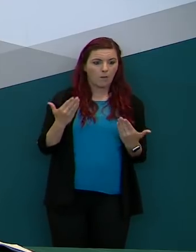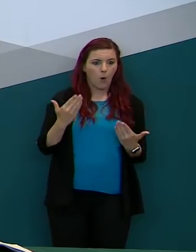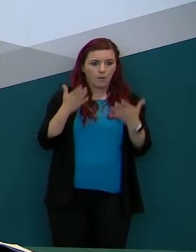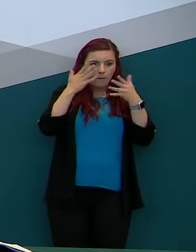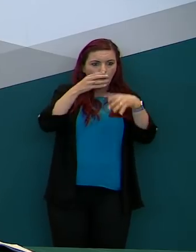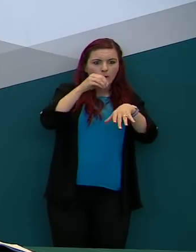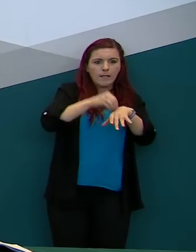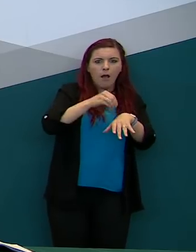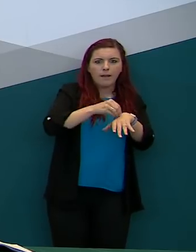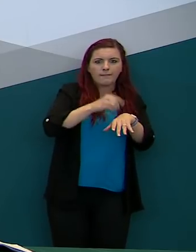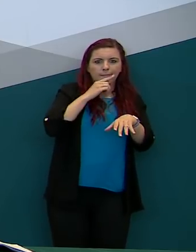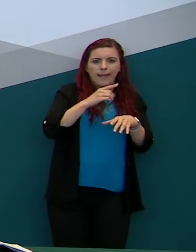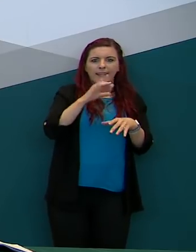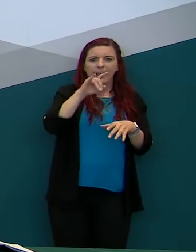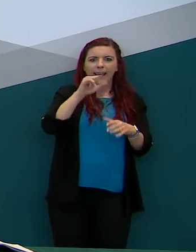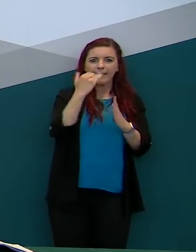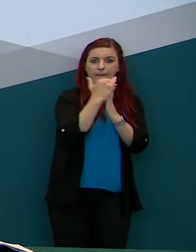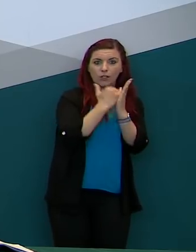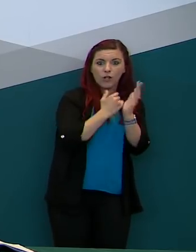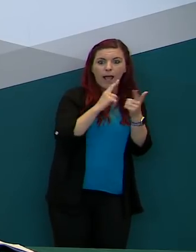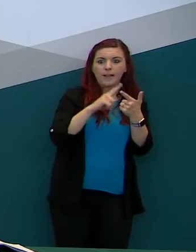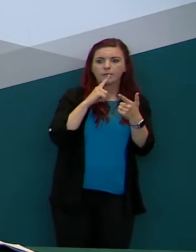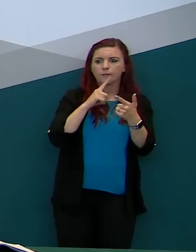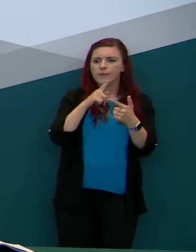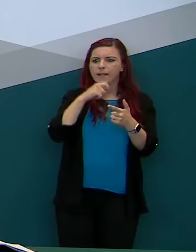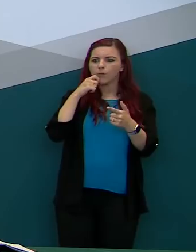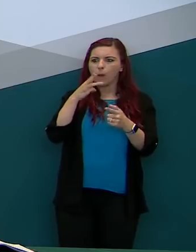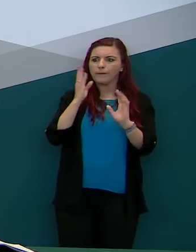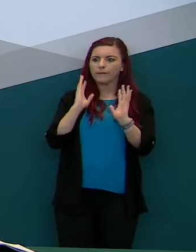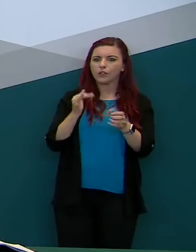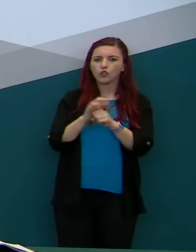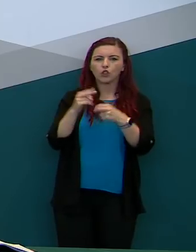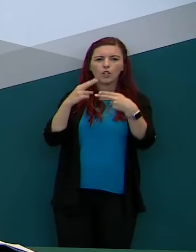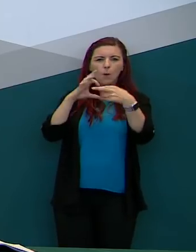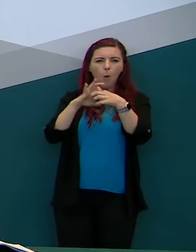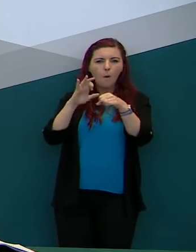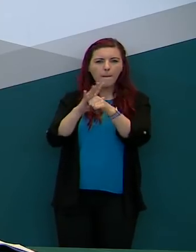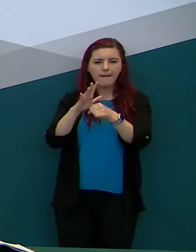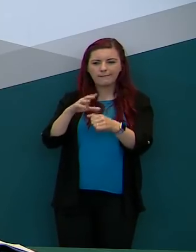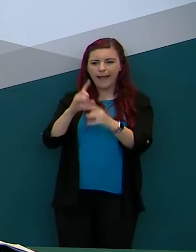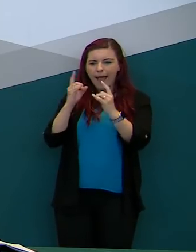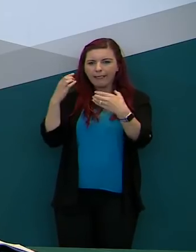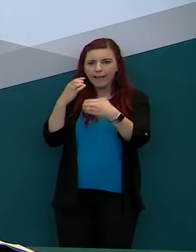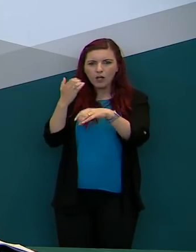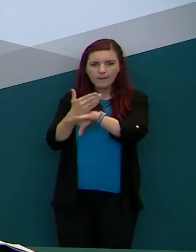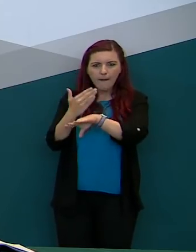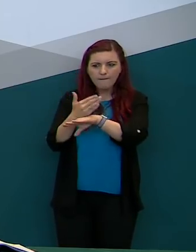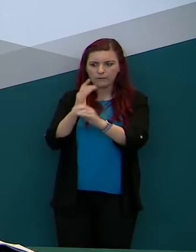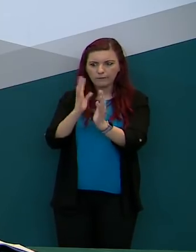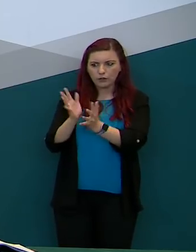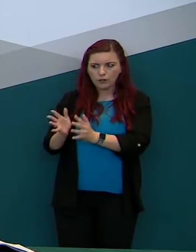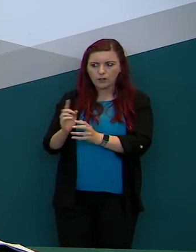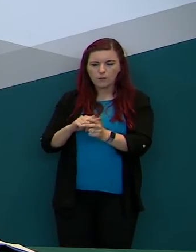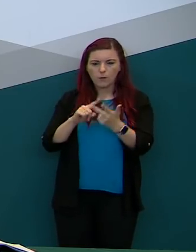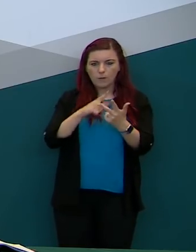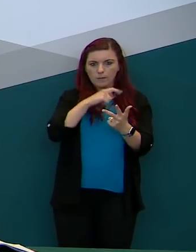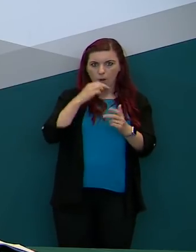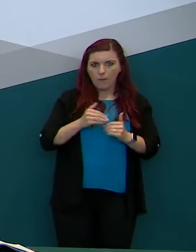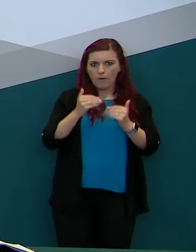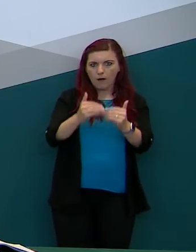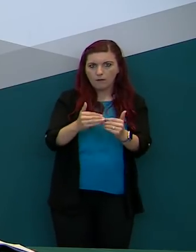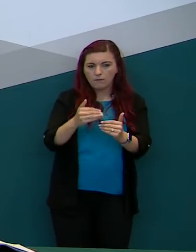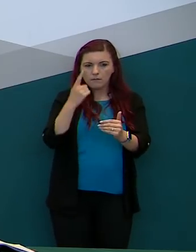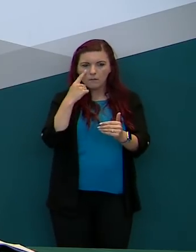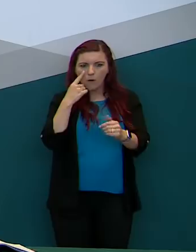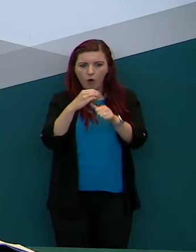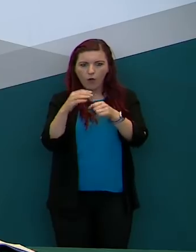and residential care settings, which is now complete, and whatever other measures public health direction through Lorraine Doherty and the head of health